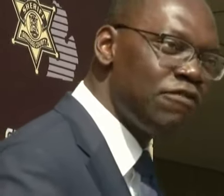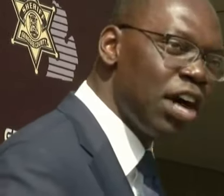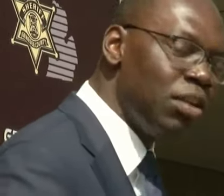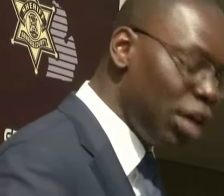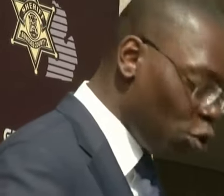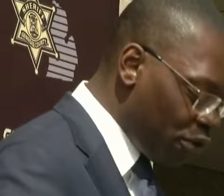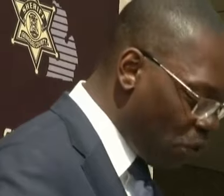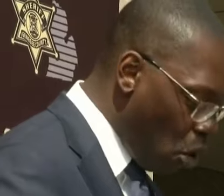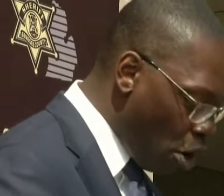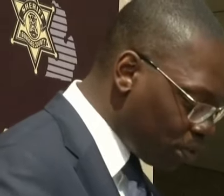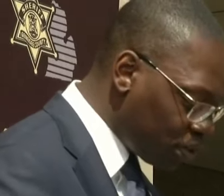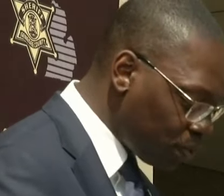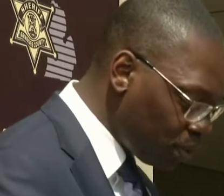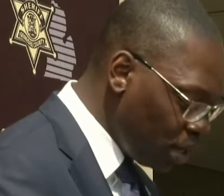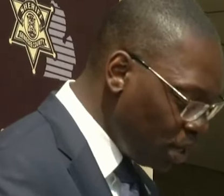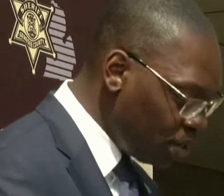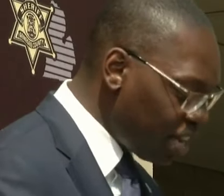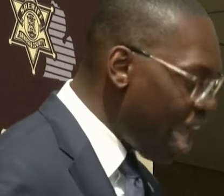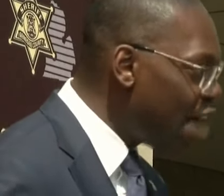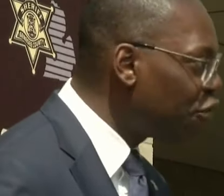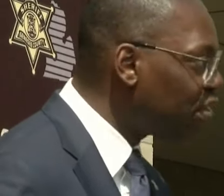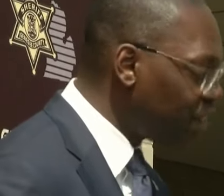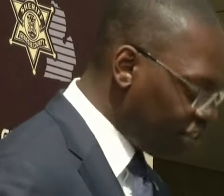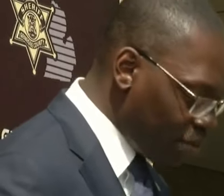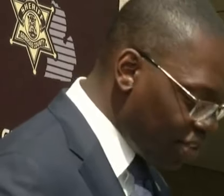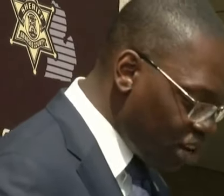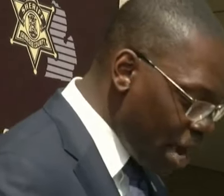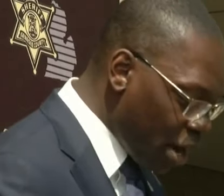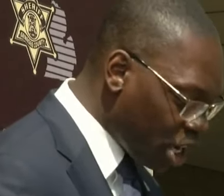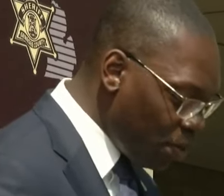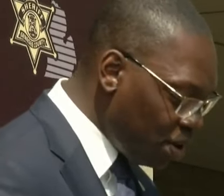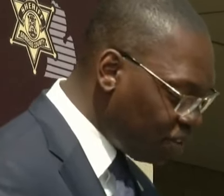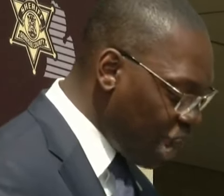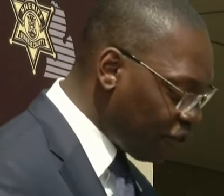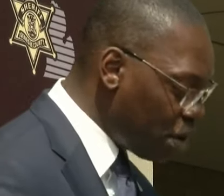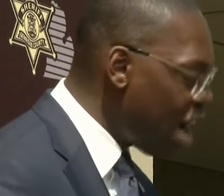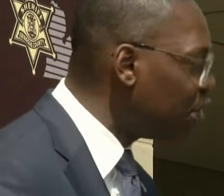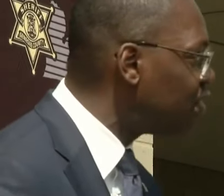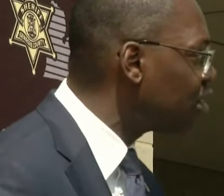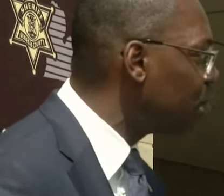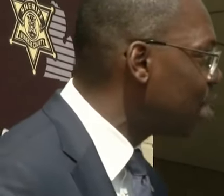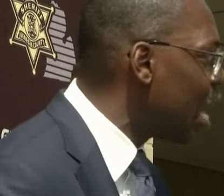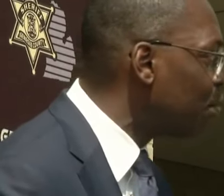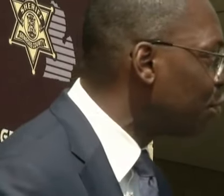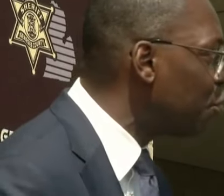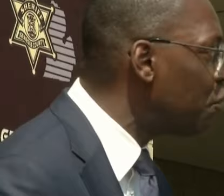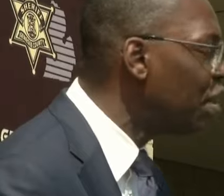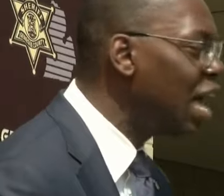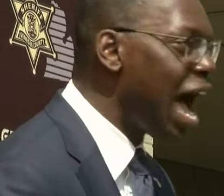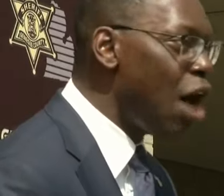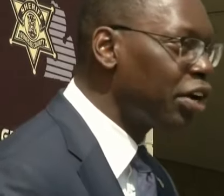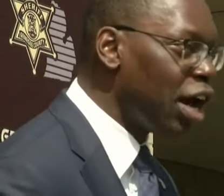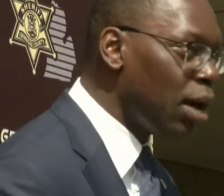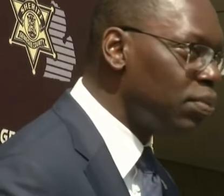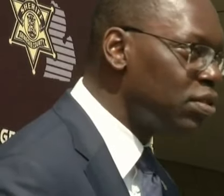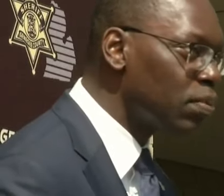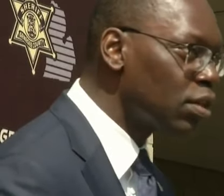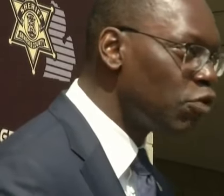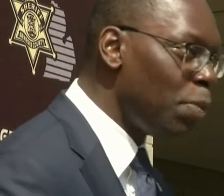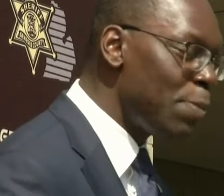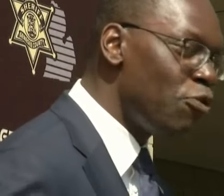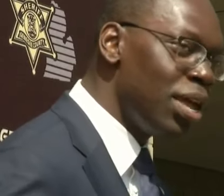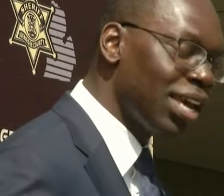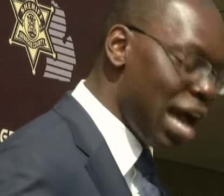to deliver fundamental reforms to every system that didn't make our community safer, and every system that did not improve